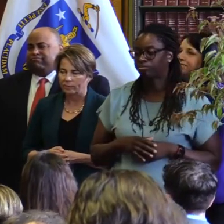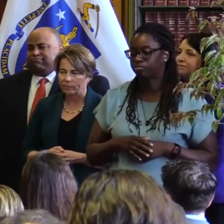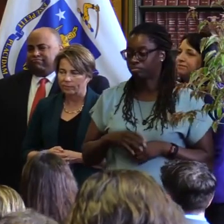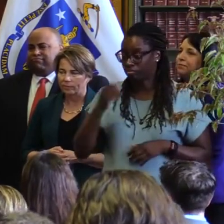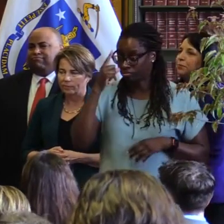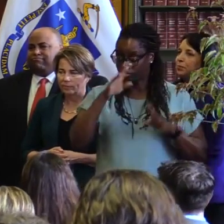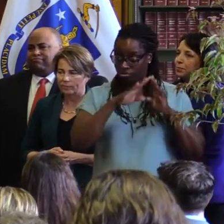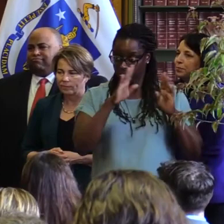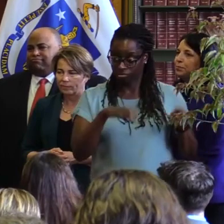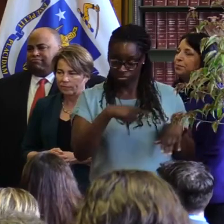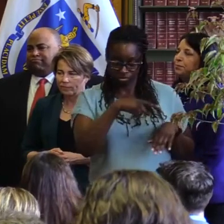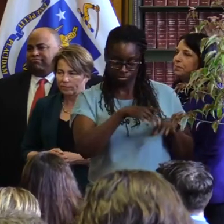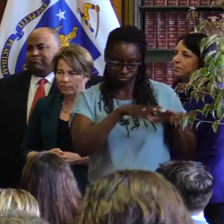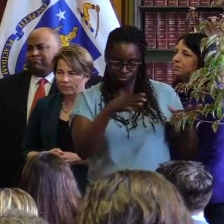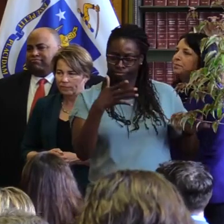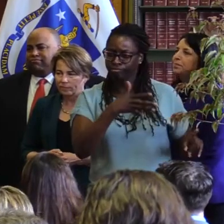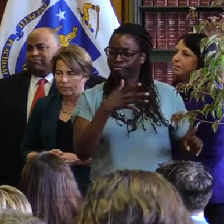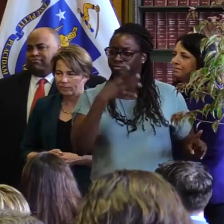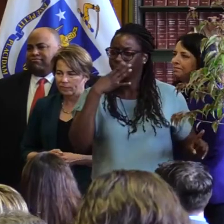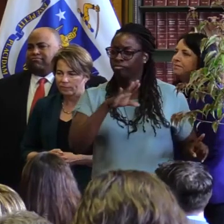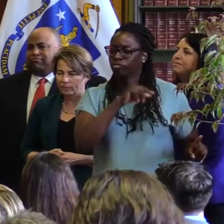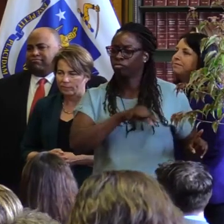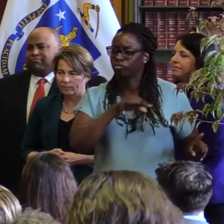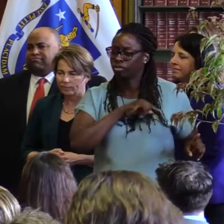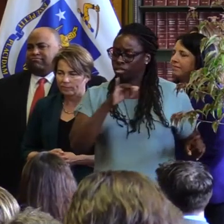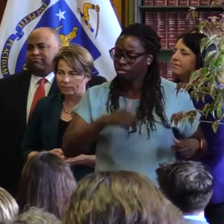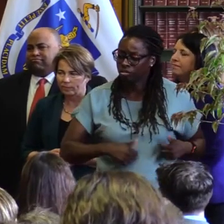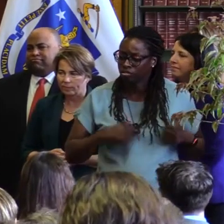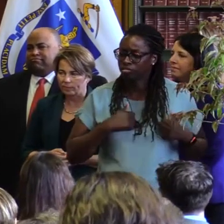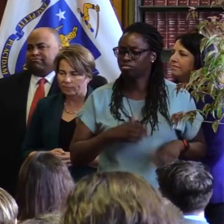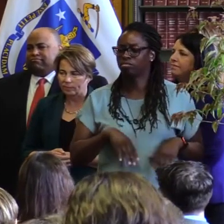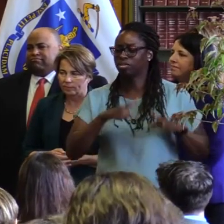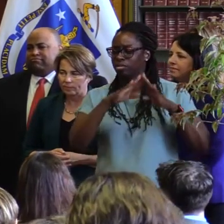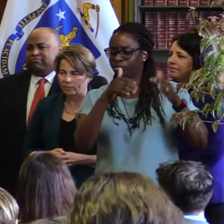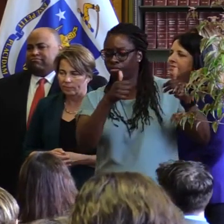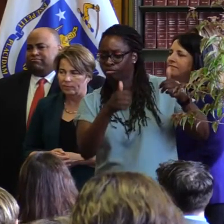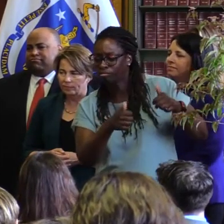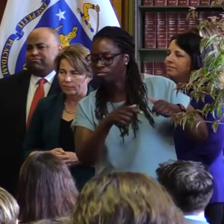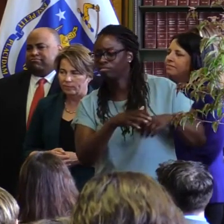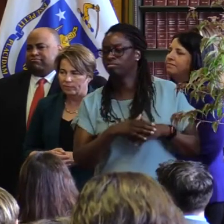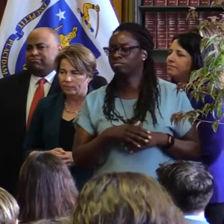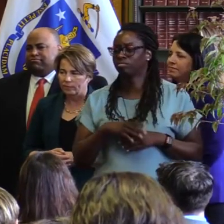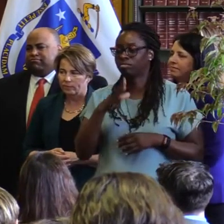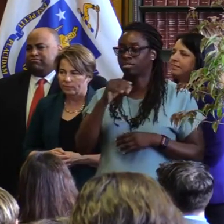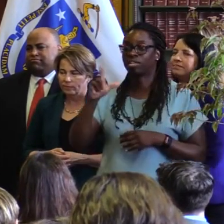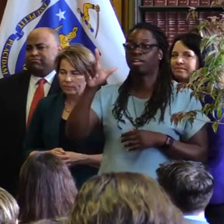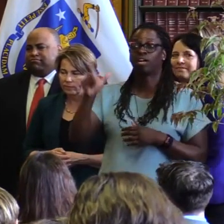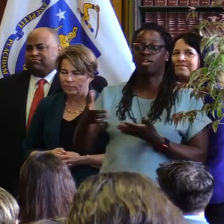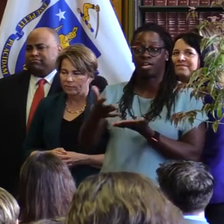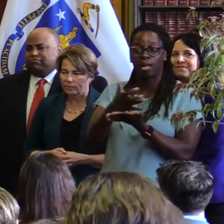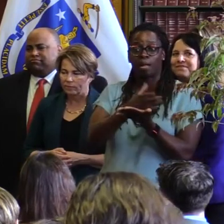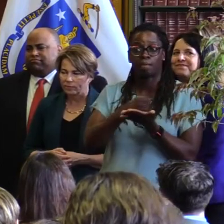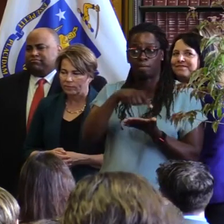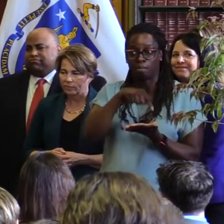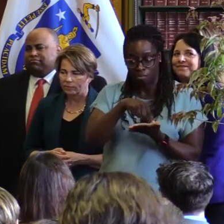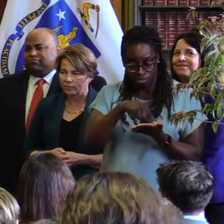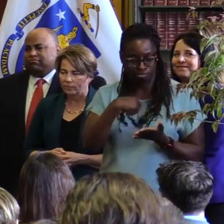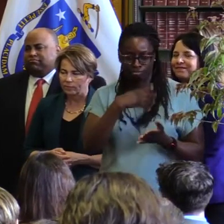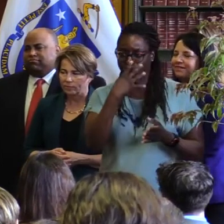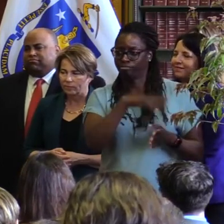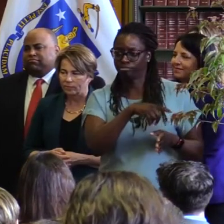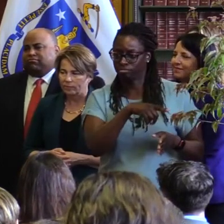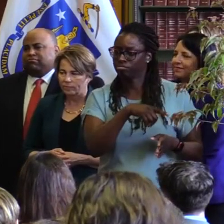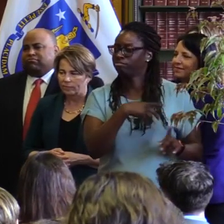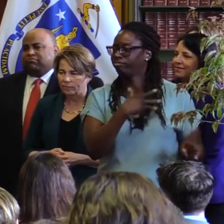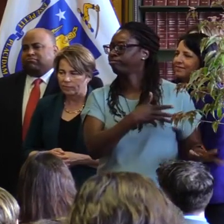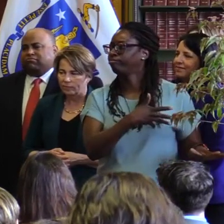gets neglected, and on people who often get neglected. Focusing on housing, where there is an enormous